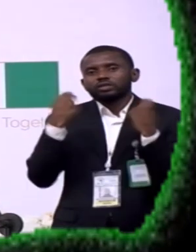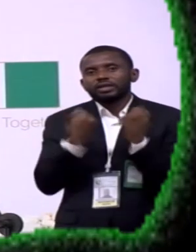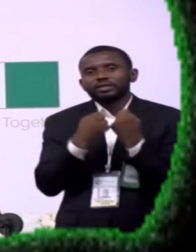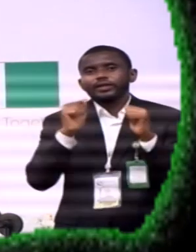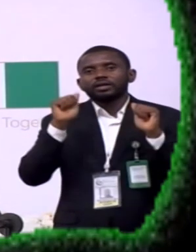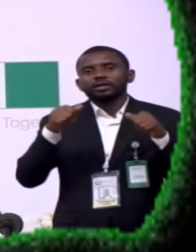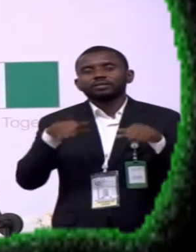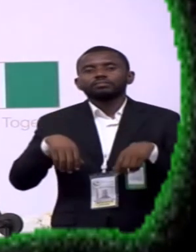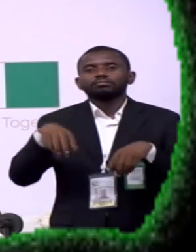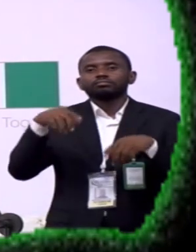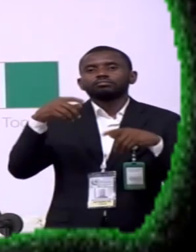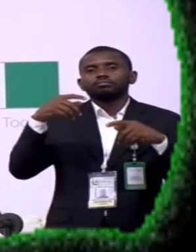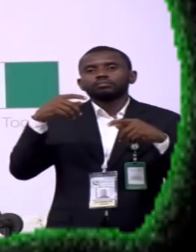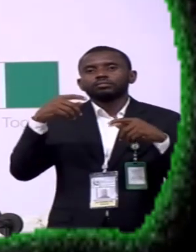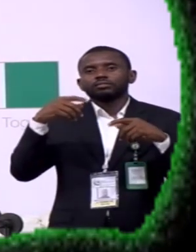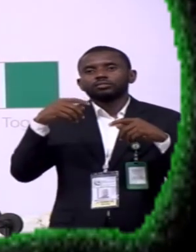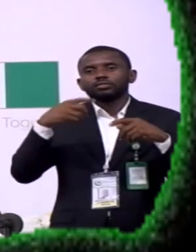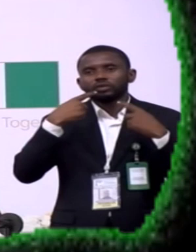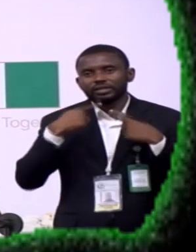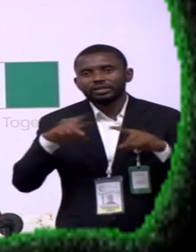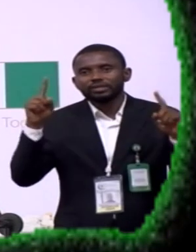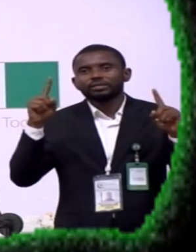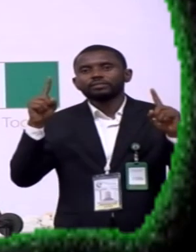Justice is the cornerstone